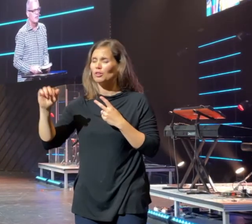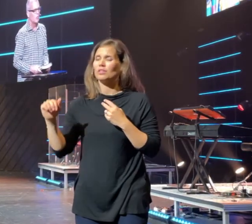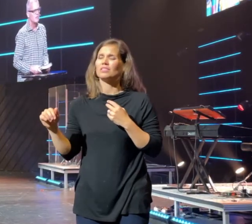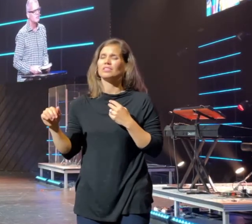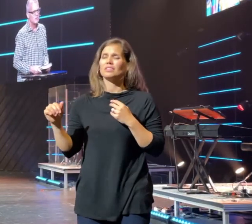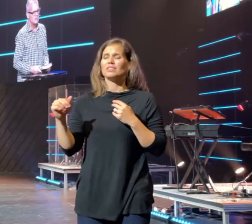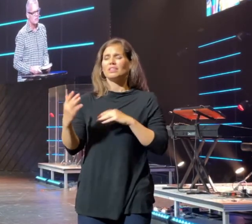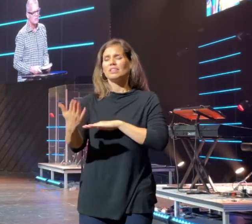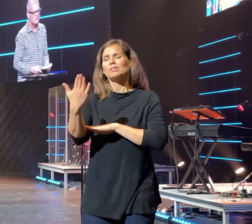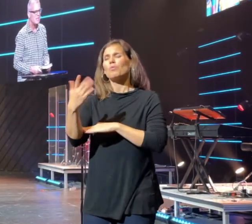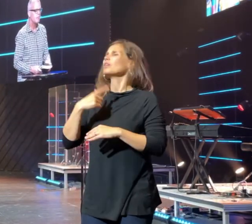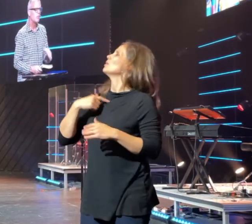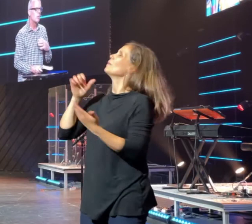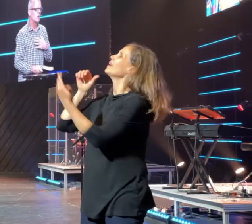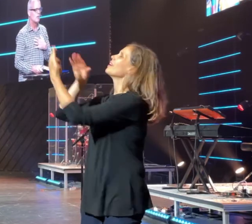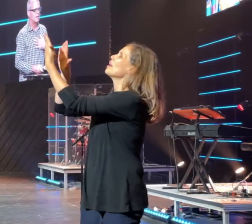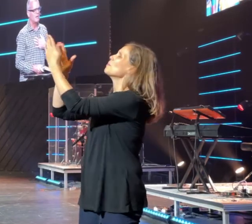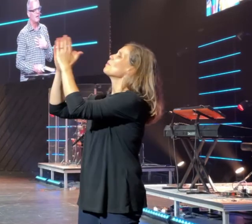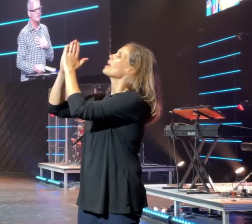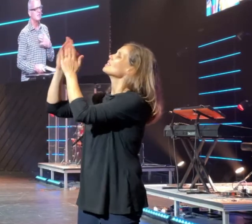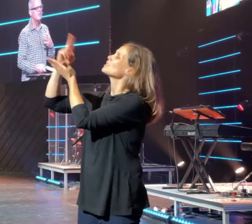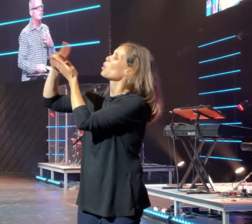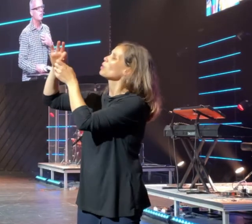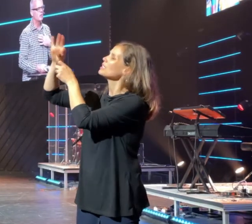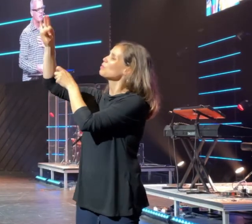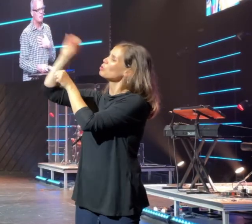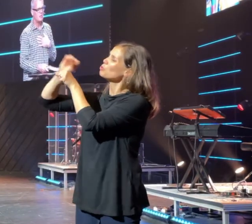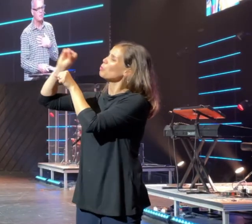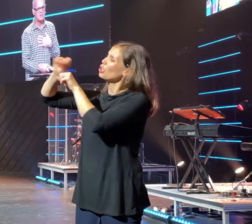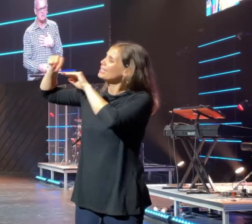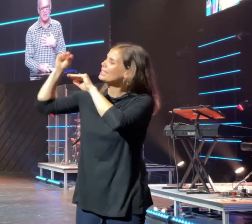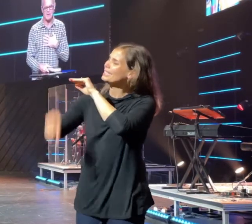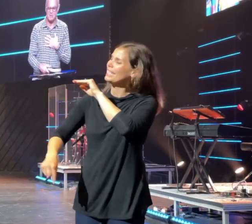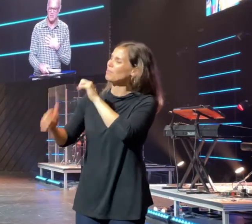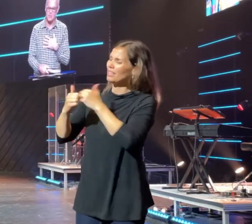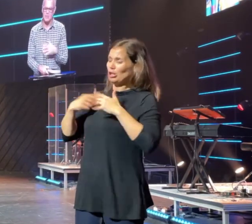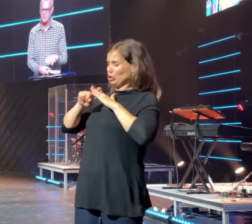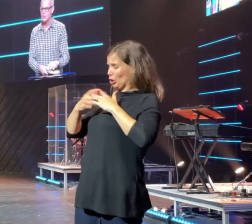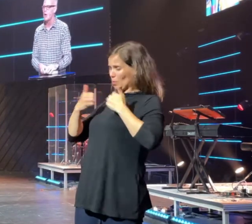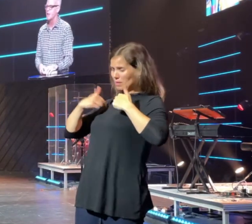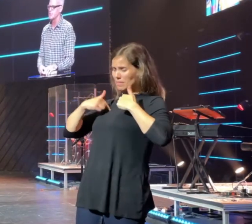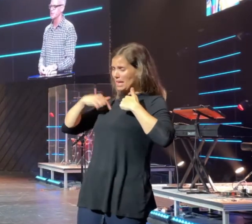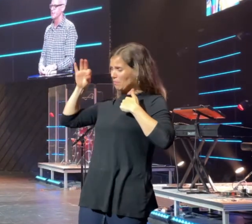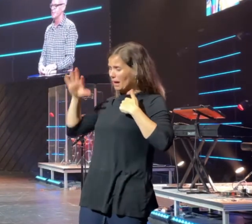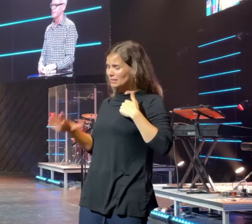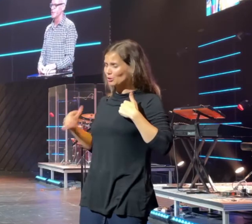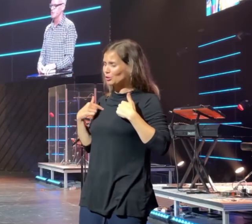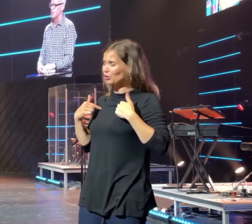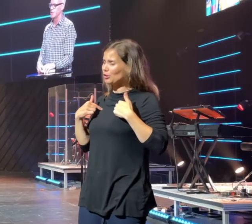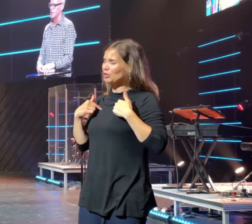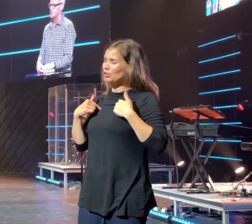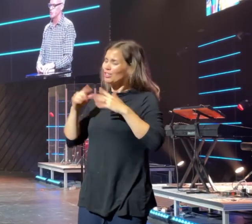the Holy Spirit to do a deeper work in us, a deeper work in me. Begin with this pastor and begin with us